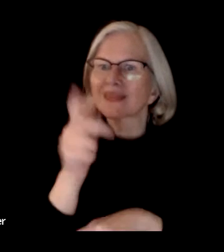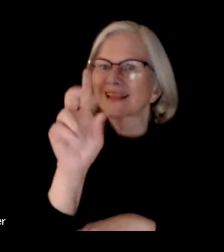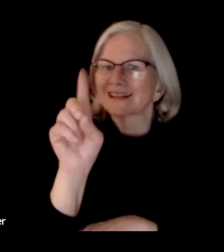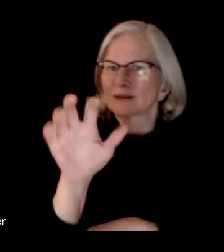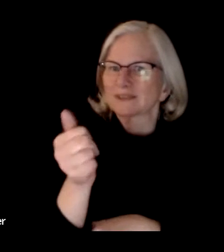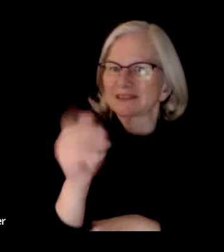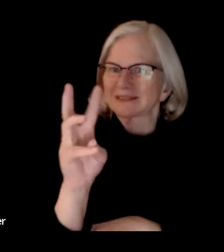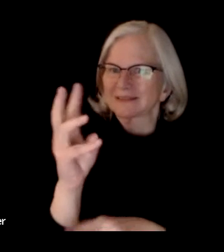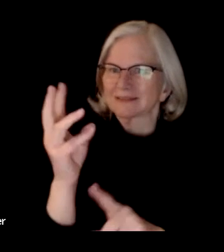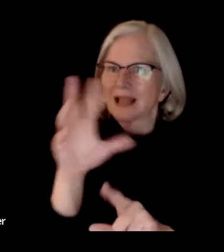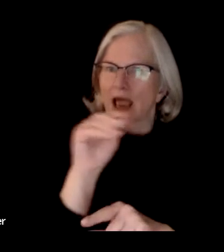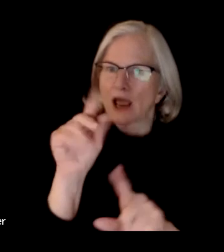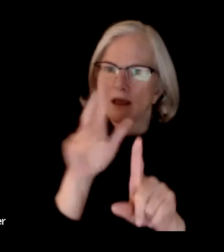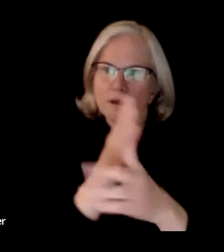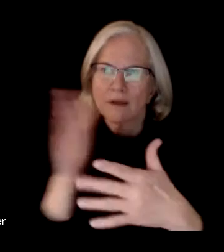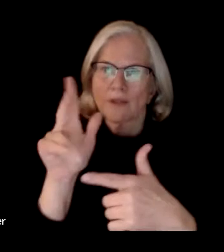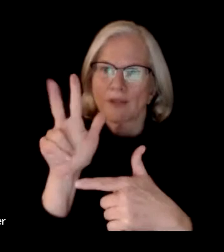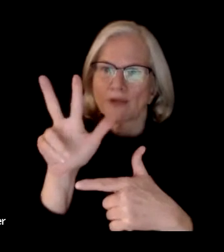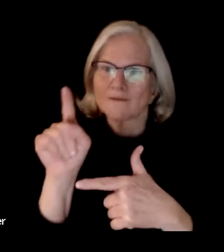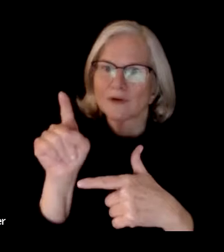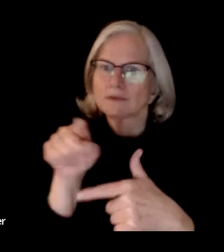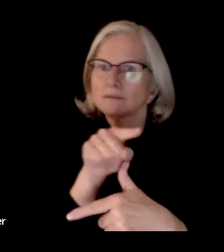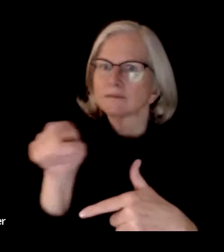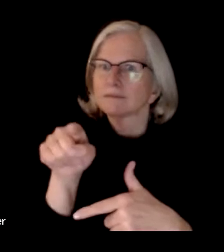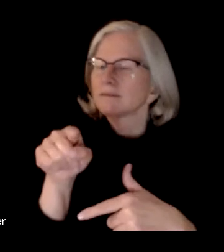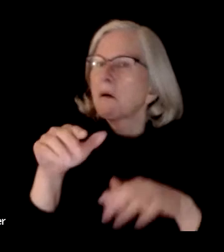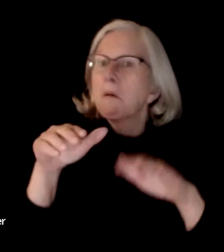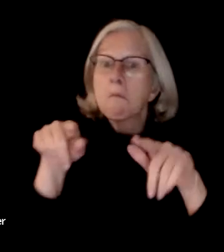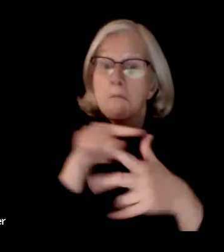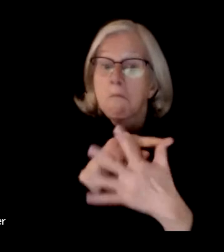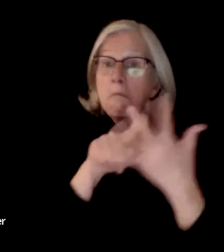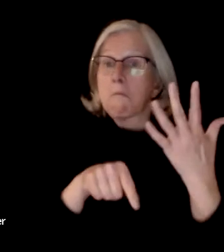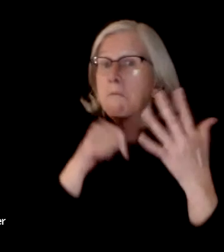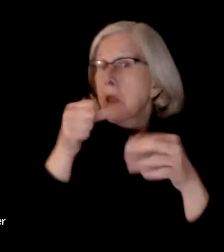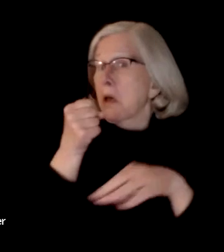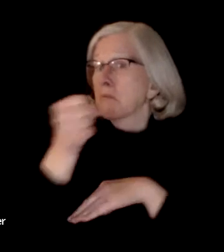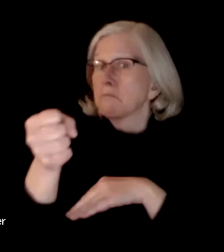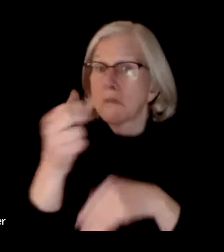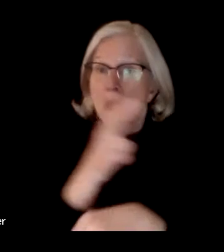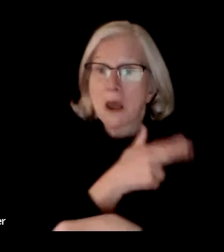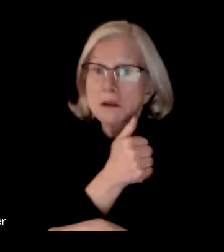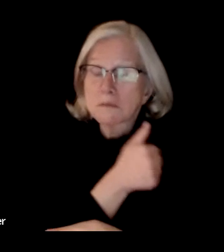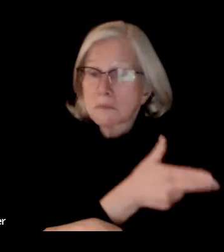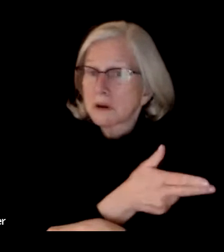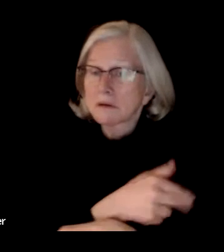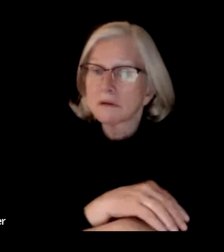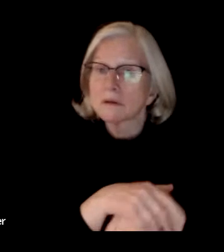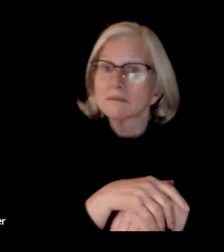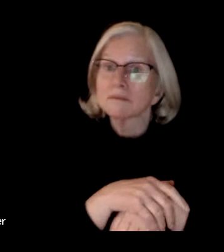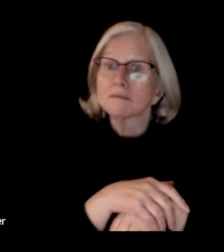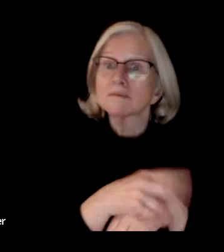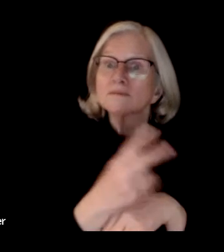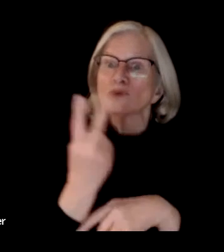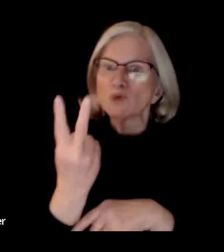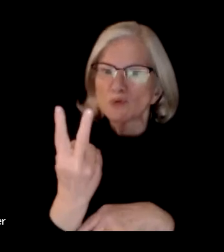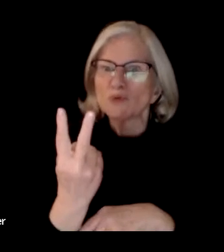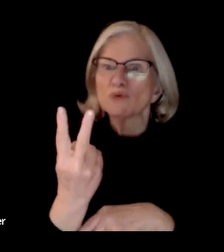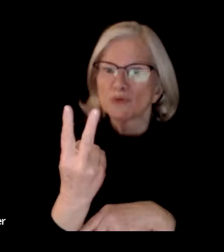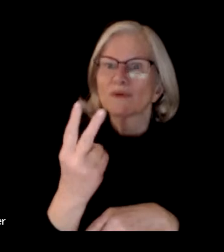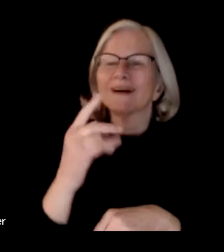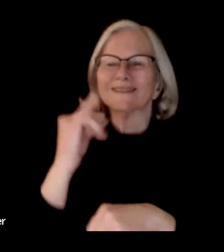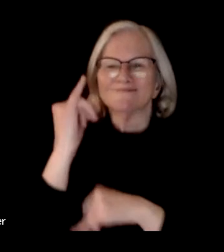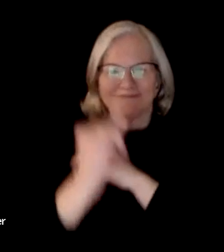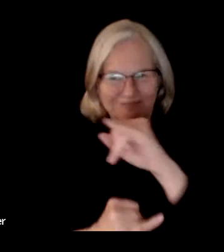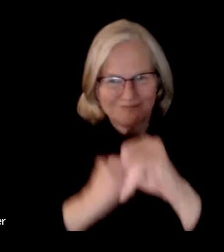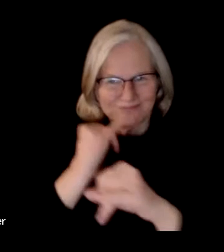None were hospitalized to our knowledge. 2 of the cases reported international travel, 1 did not travel, and